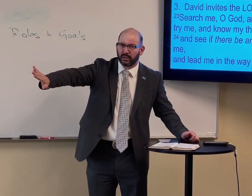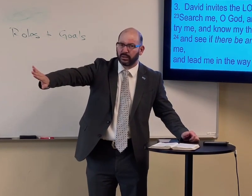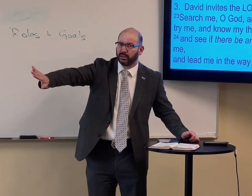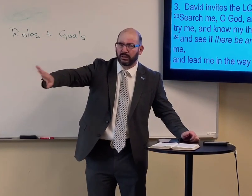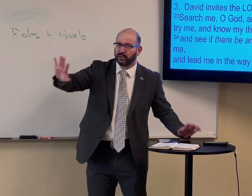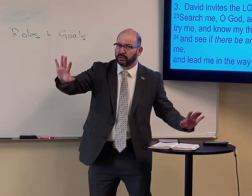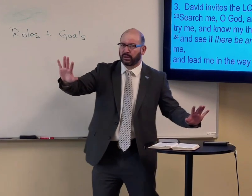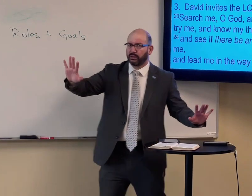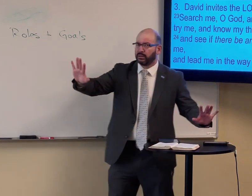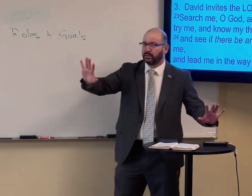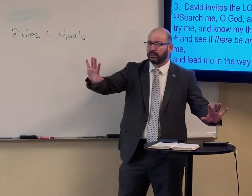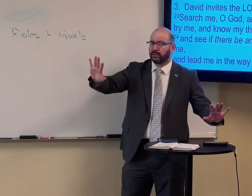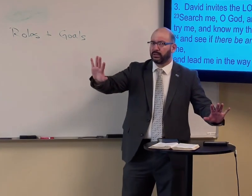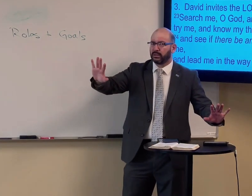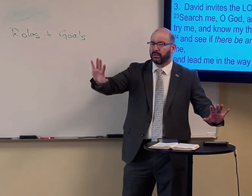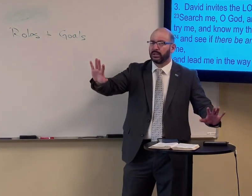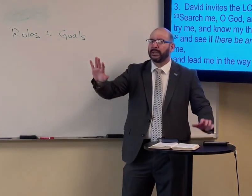Don't even worry about any of the other things.